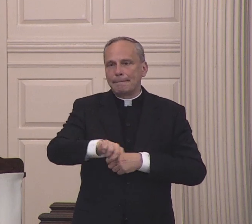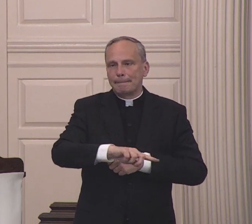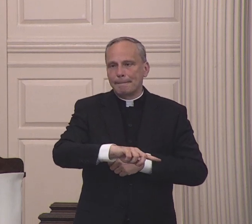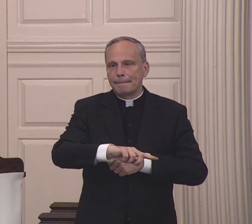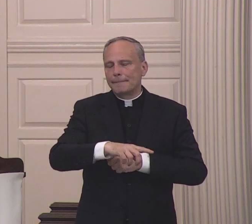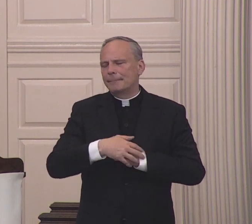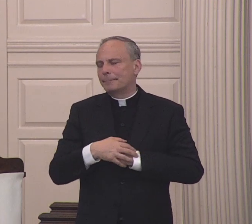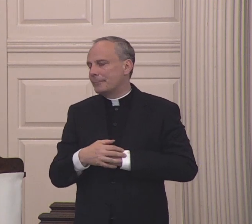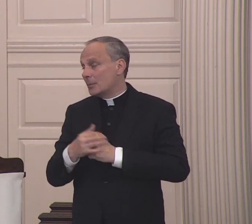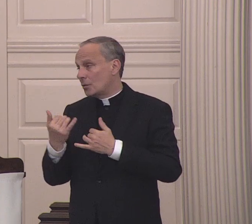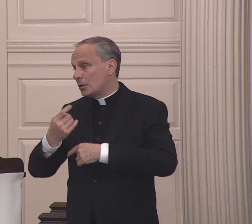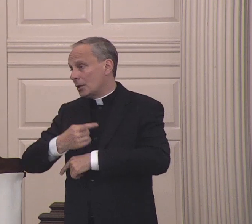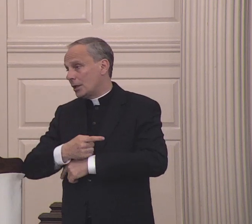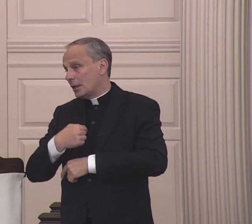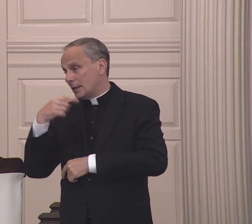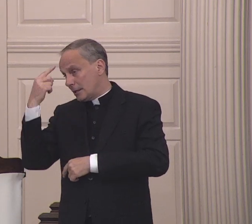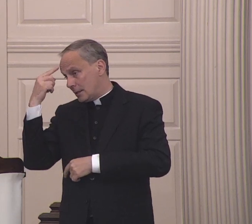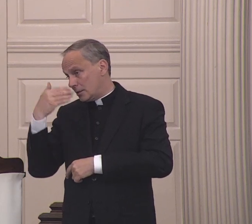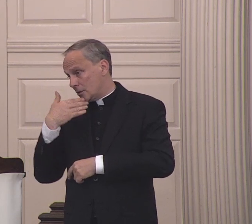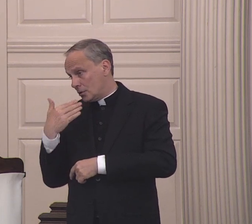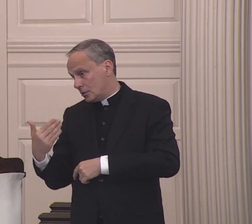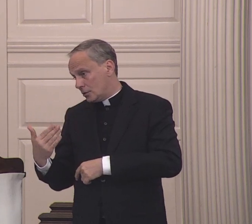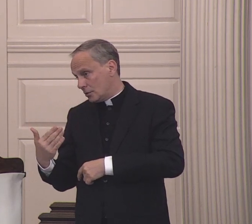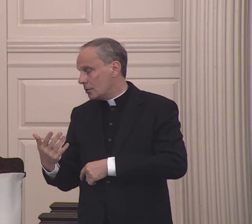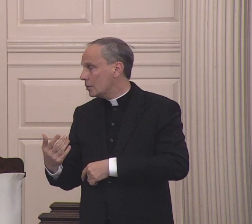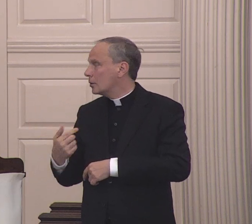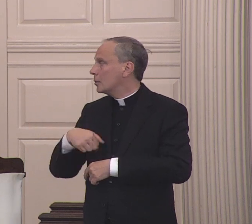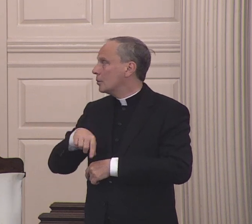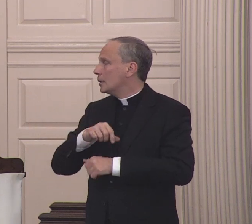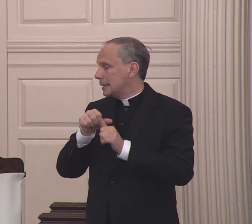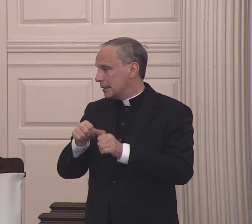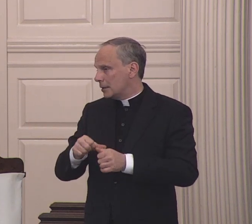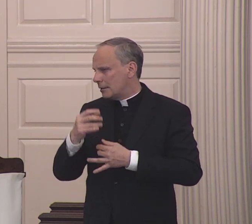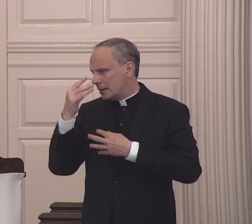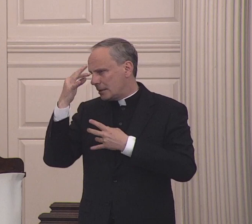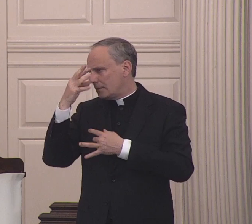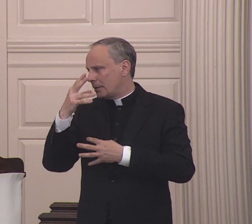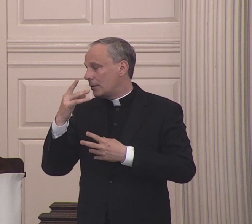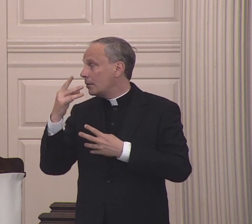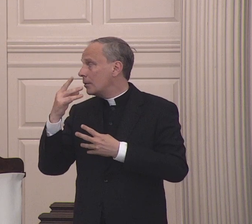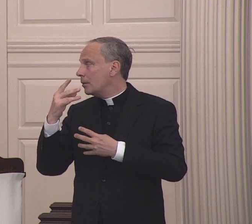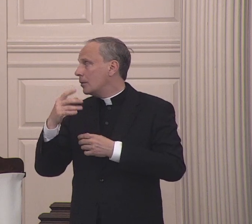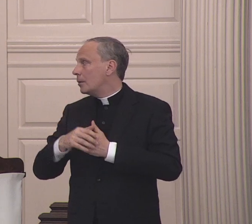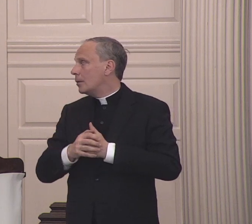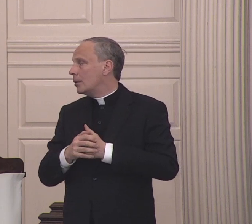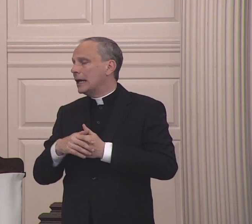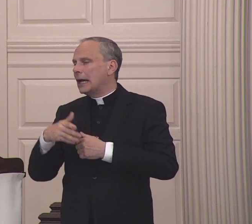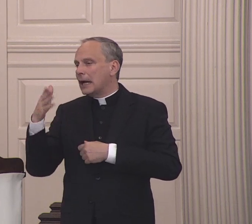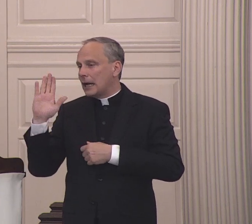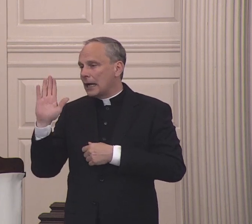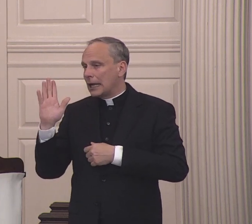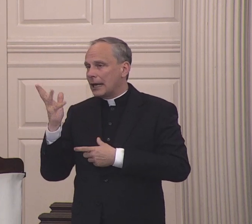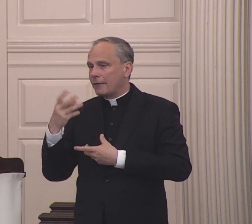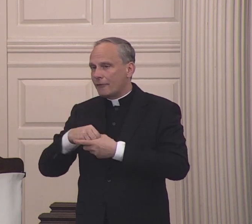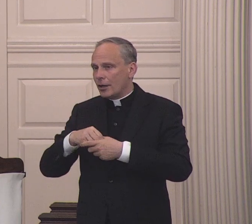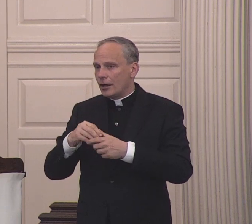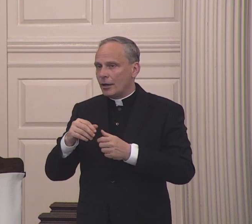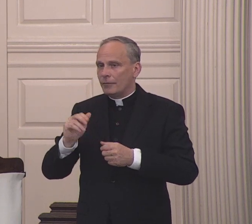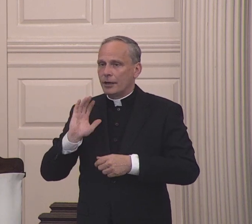And so today, I think it is good that we continue to reflect upon, you know, God in our